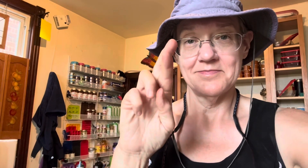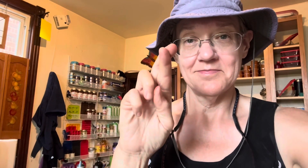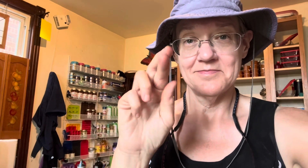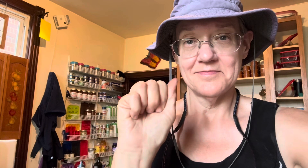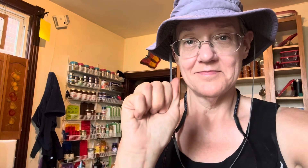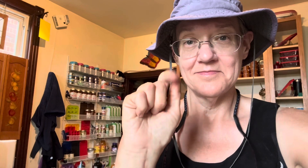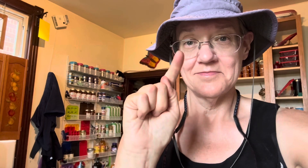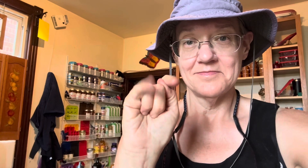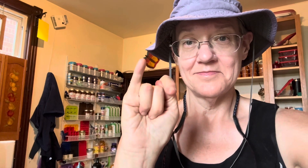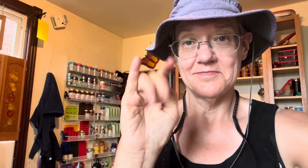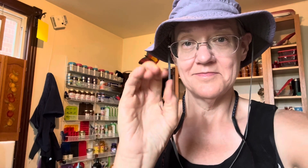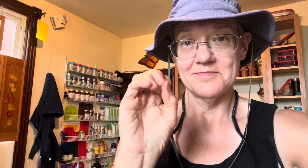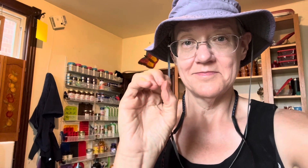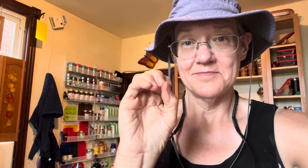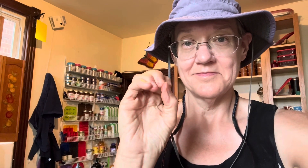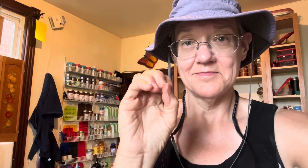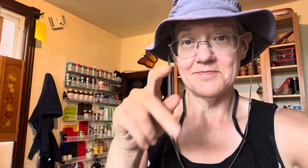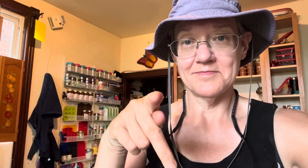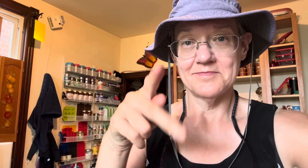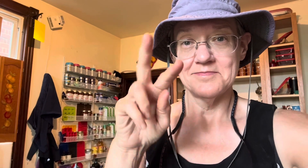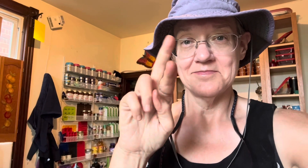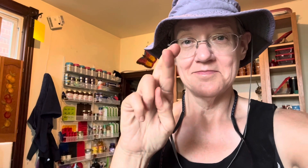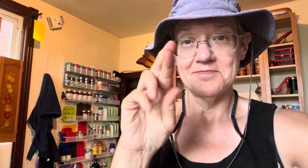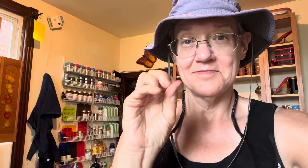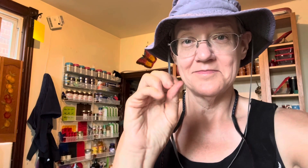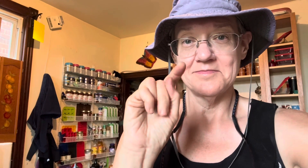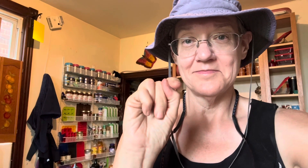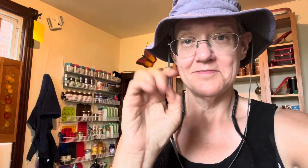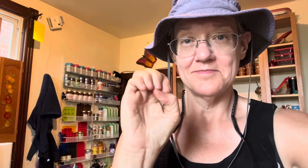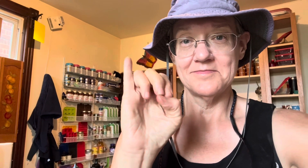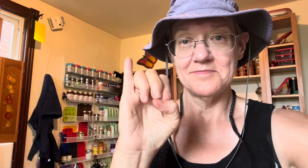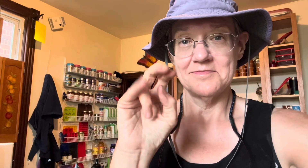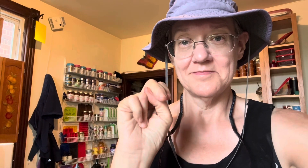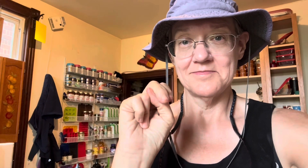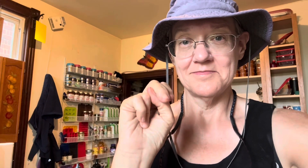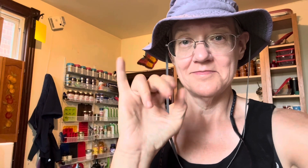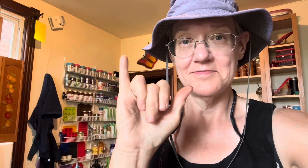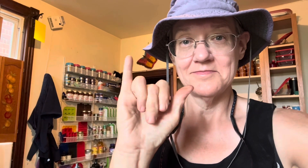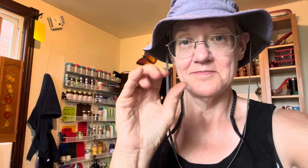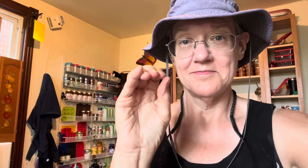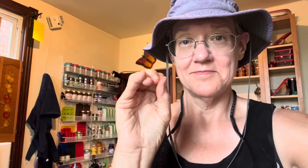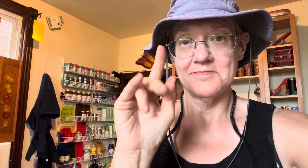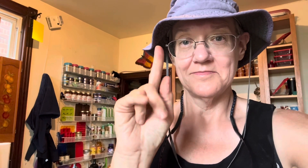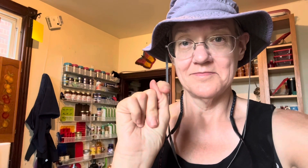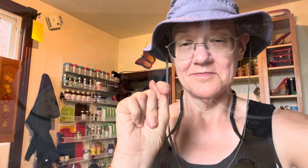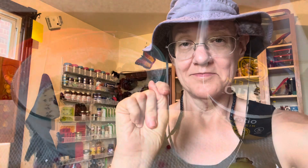have the ratio protein yogurt for his nighttime snack.